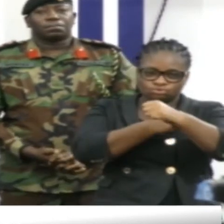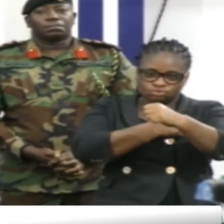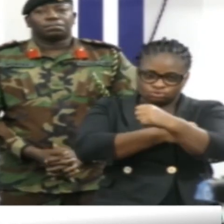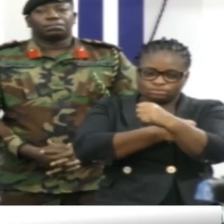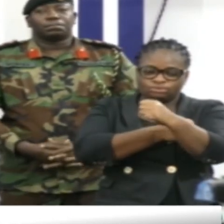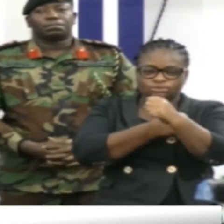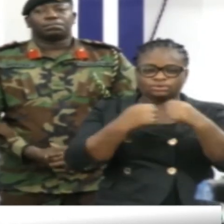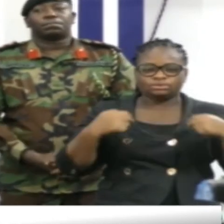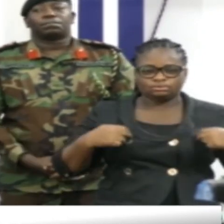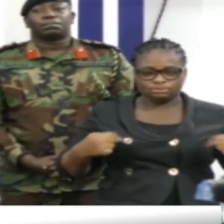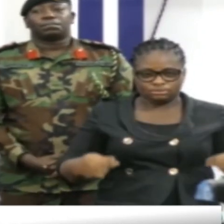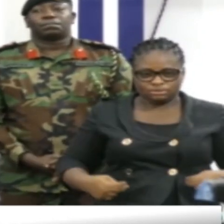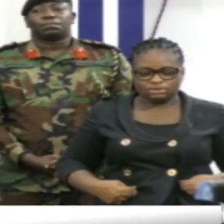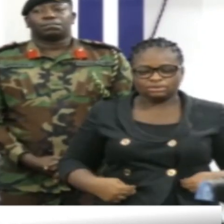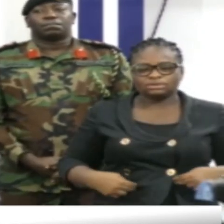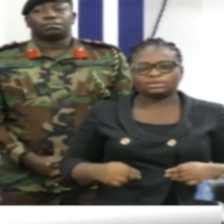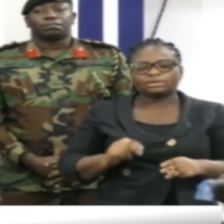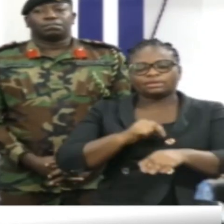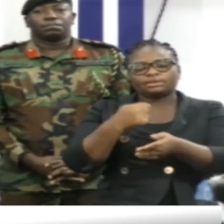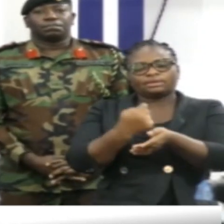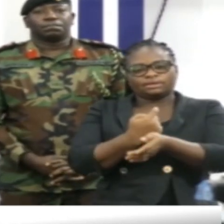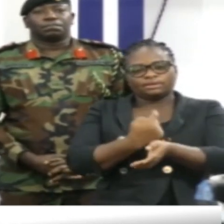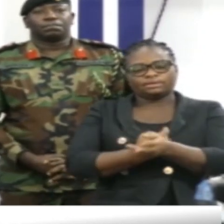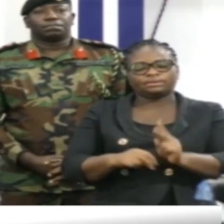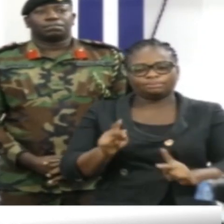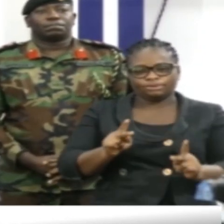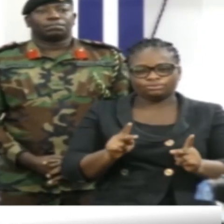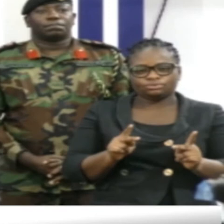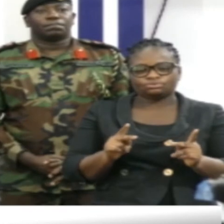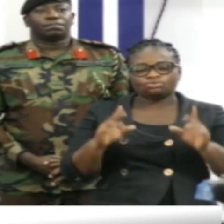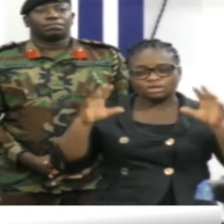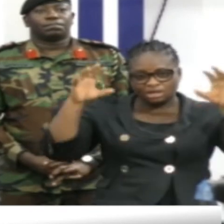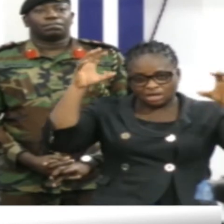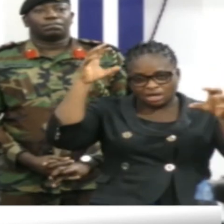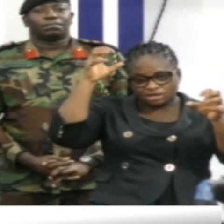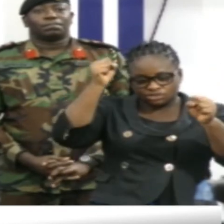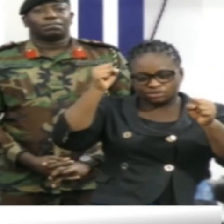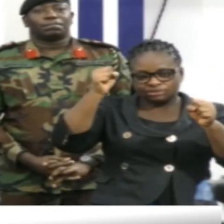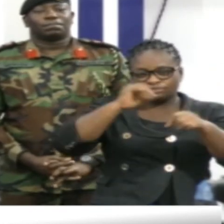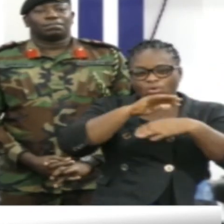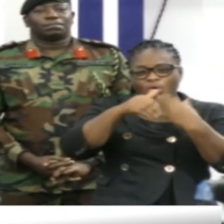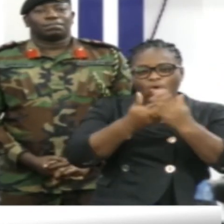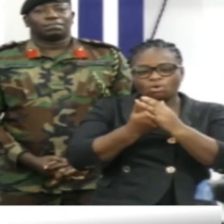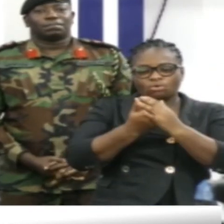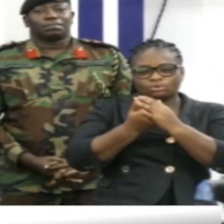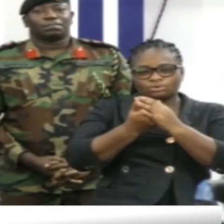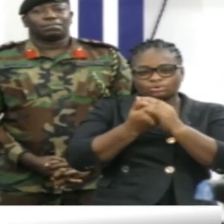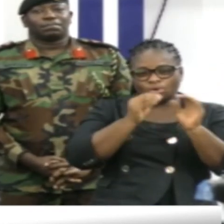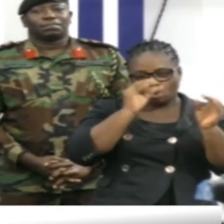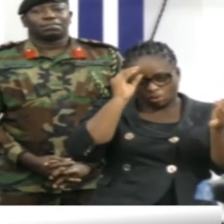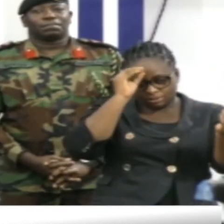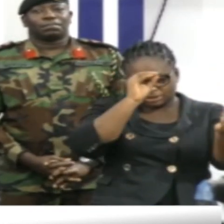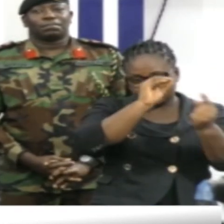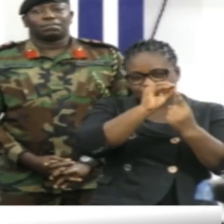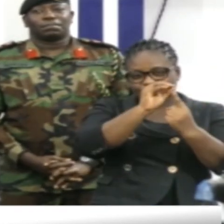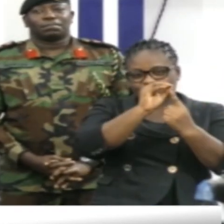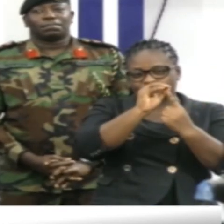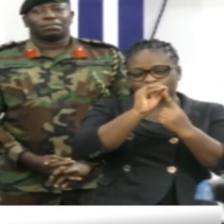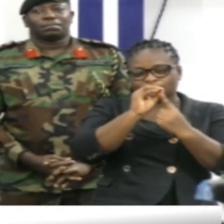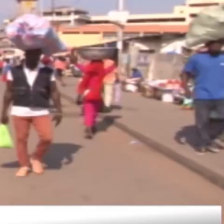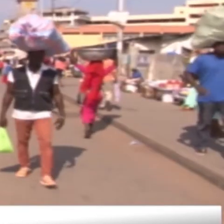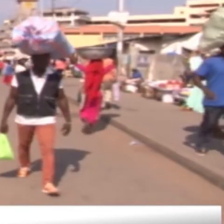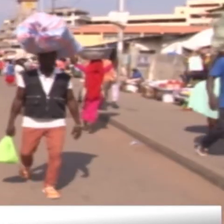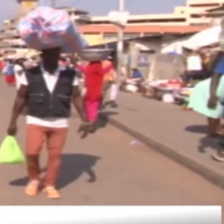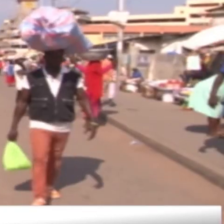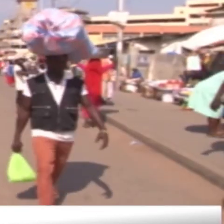and the people of Ghana to be able to fight this pandemic and achieve the overall objective of His Excellency the President of the Republic of Ghana.